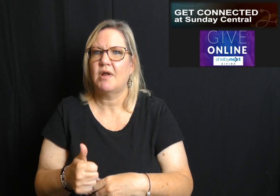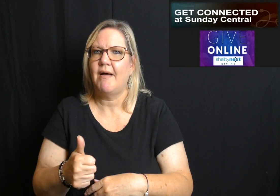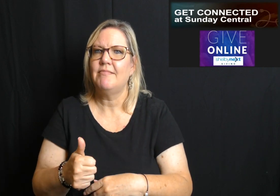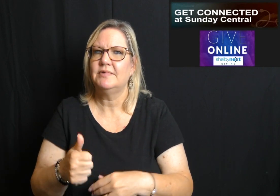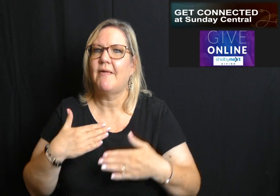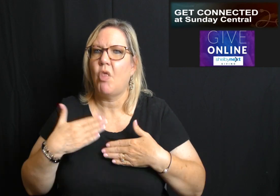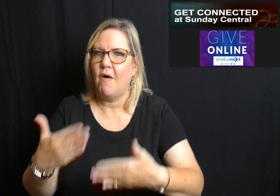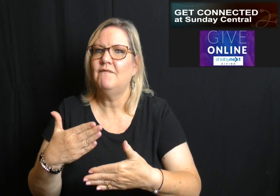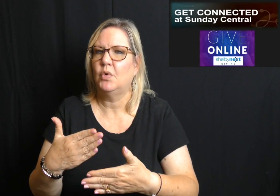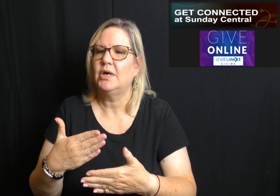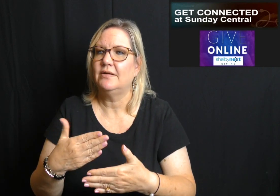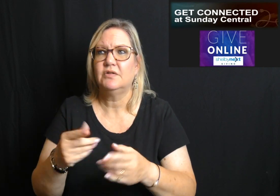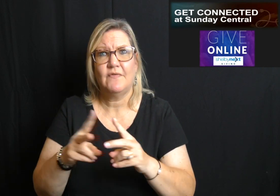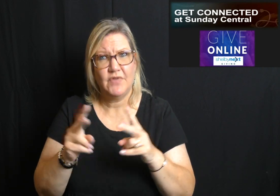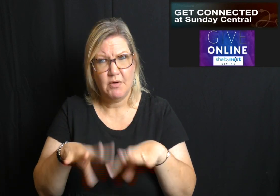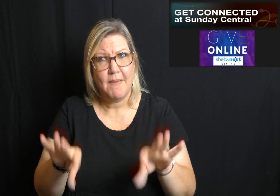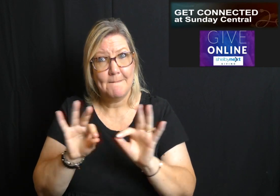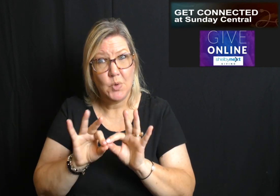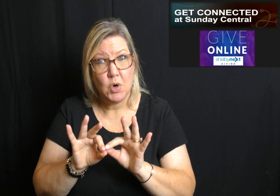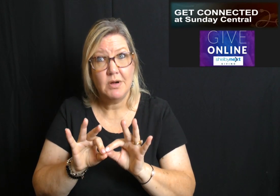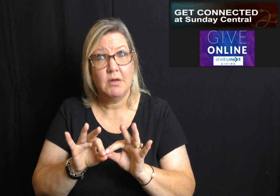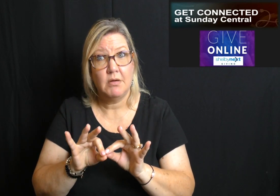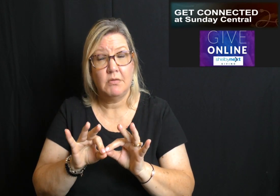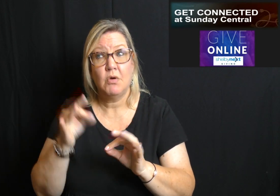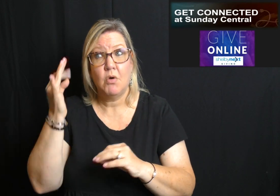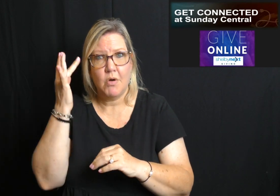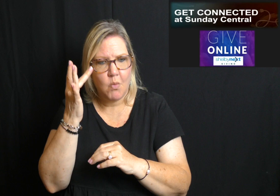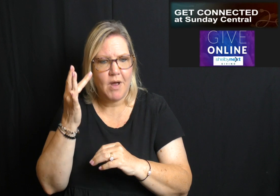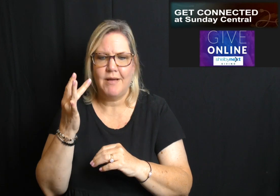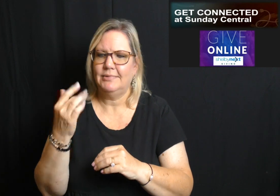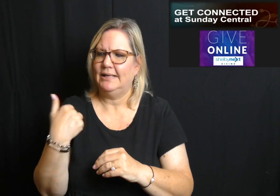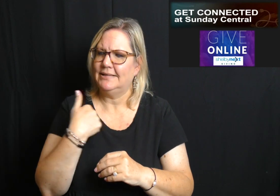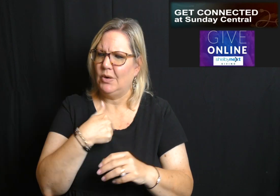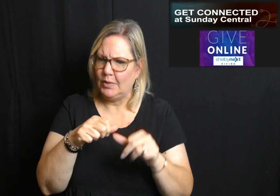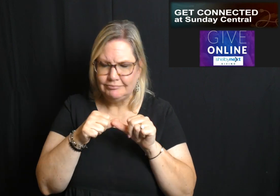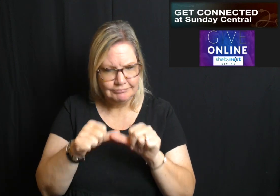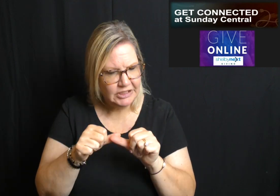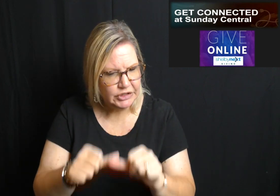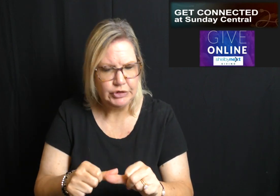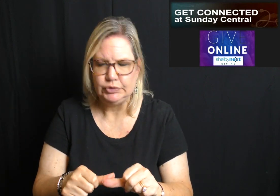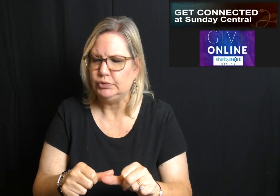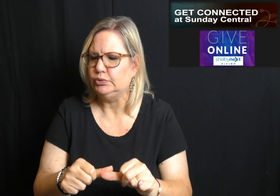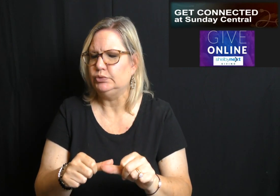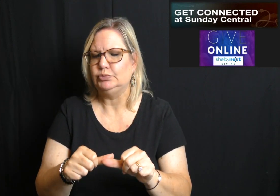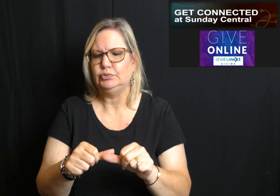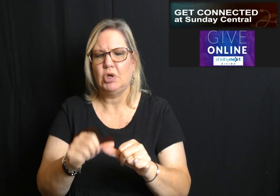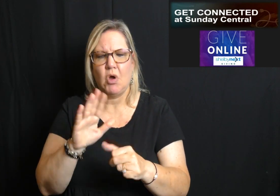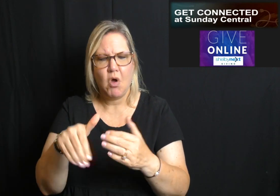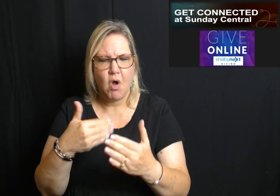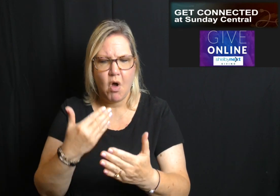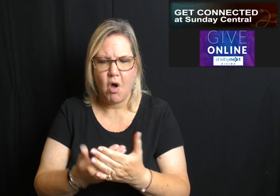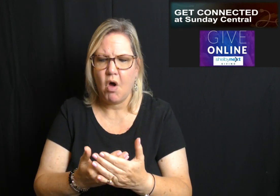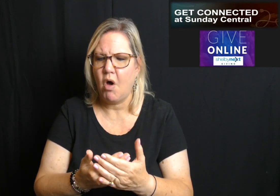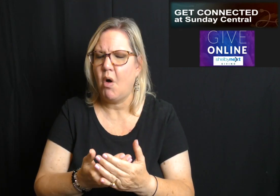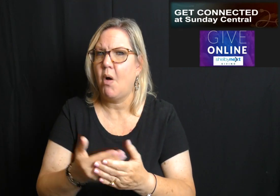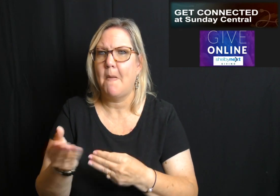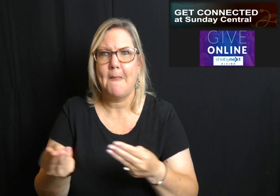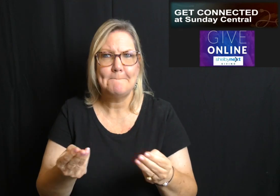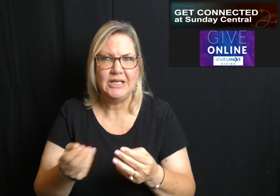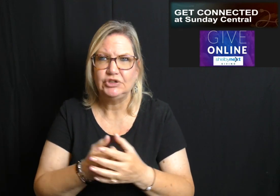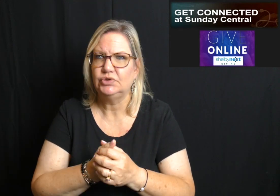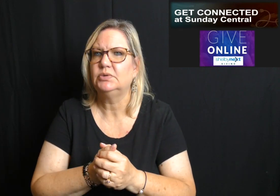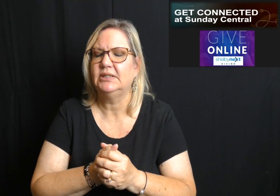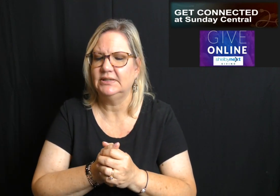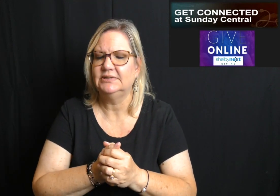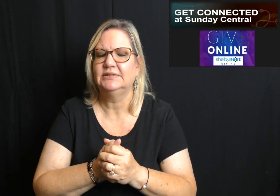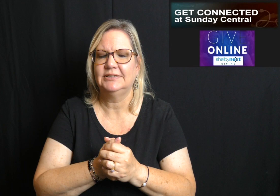Your tithes and offerings are very important, because that's how we keep things going. That's how we take students to camp. That's how we take children to camp. That's how we continue